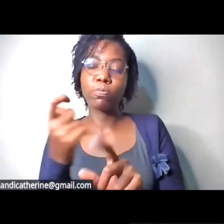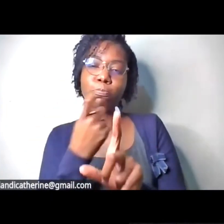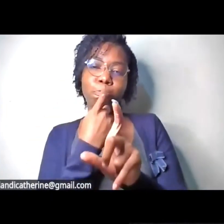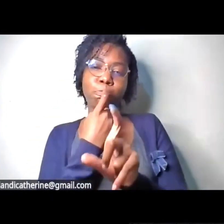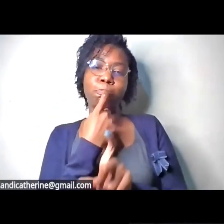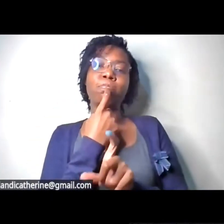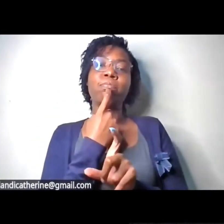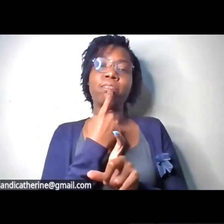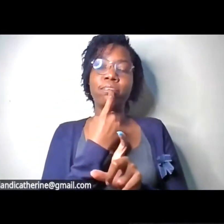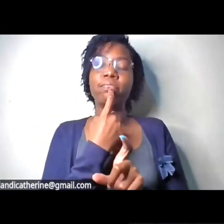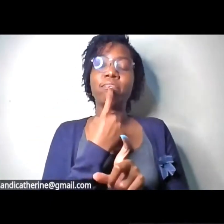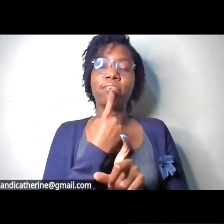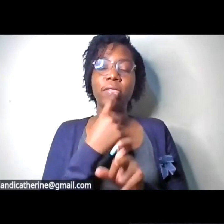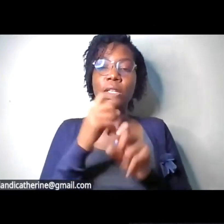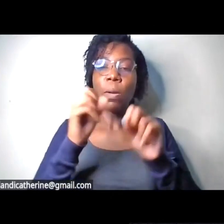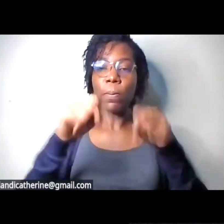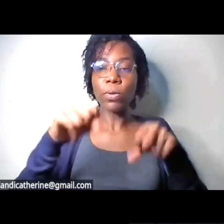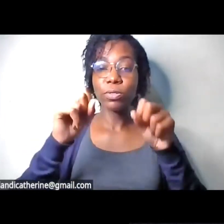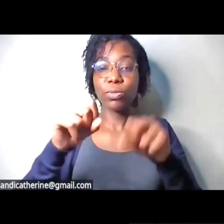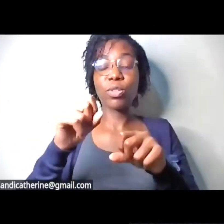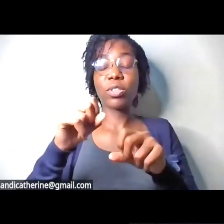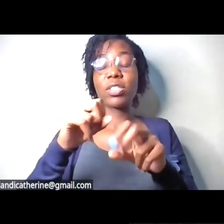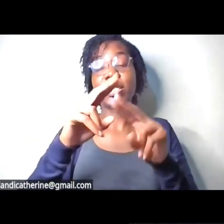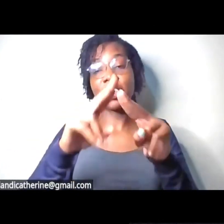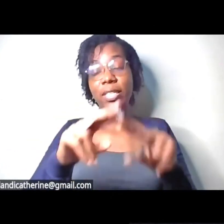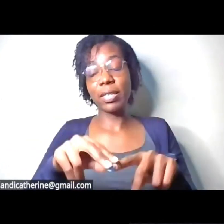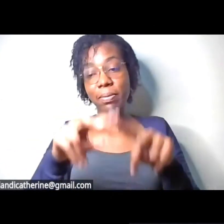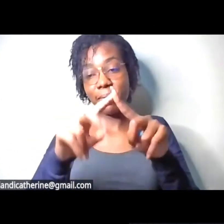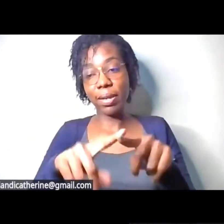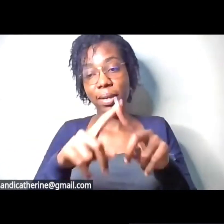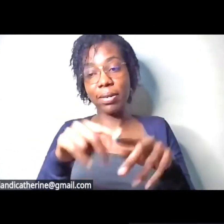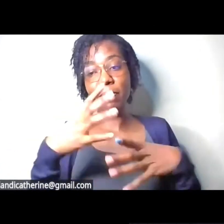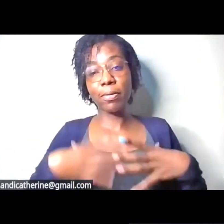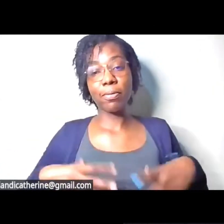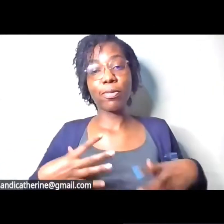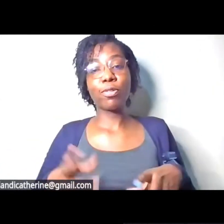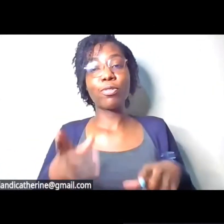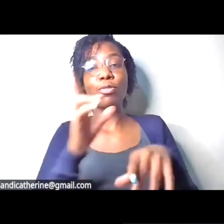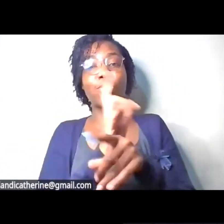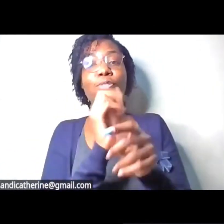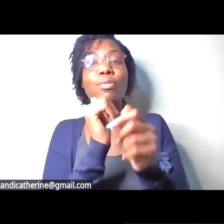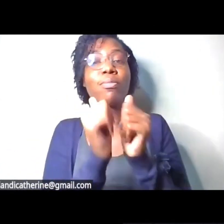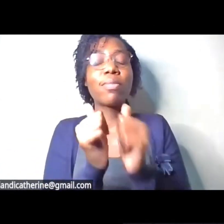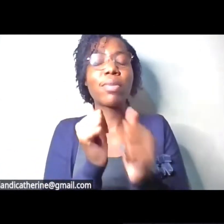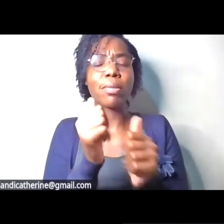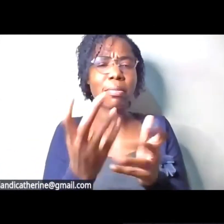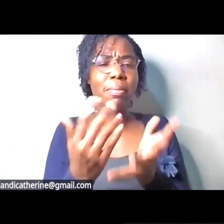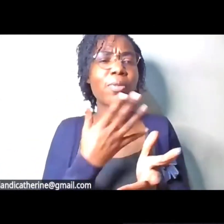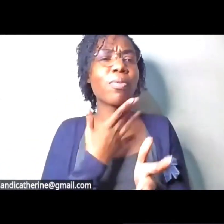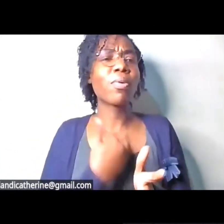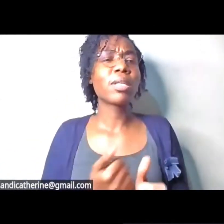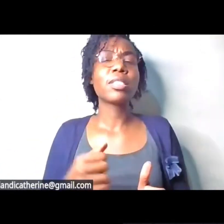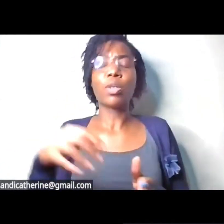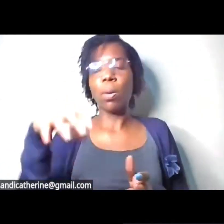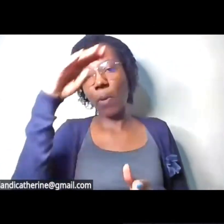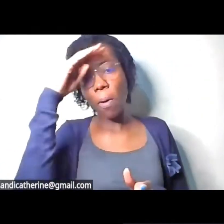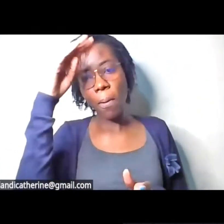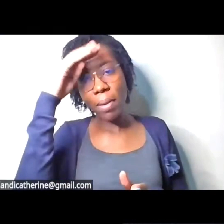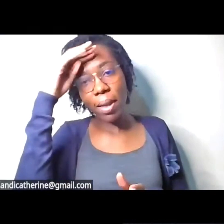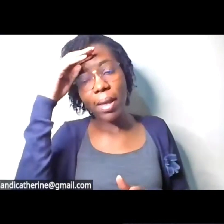what the people went to do in the social aspect, probably if they went to have one for the road, then things again